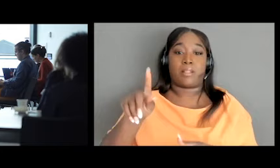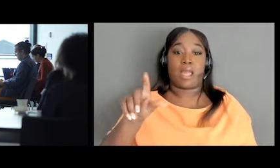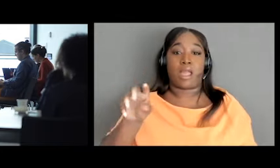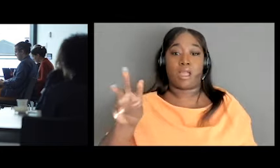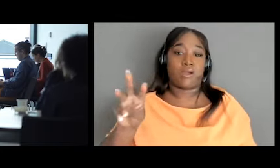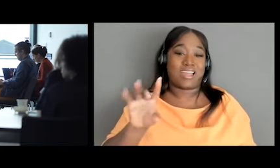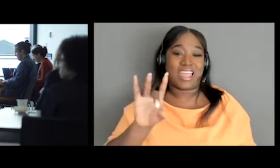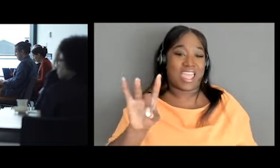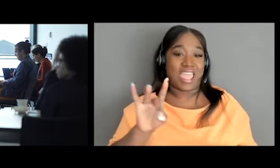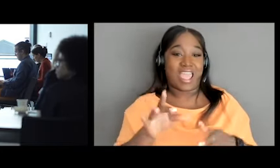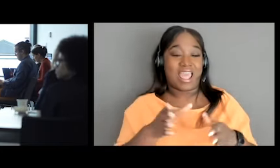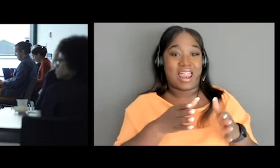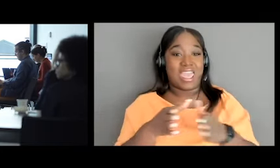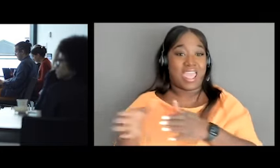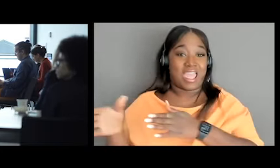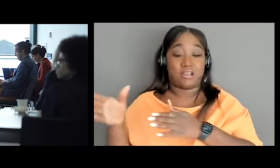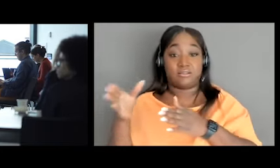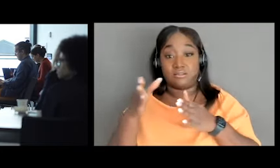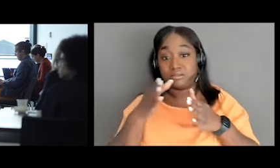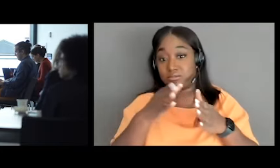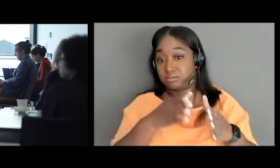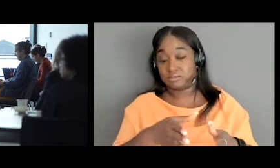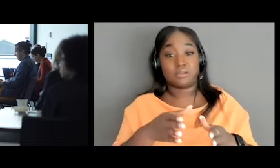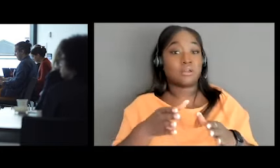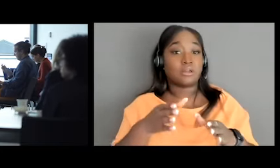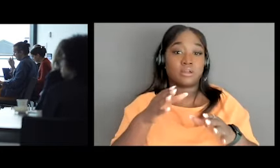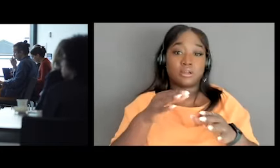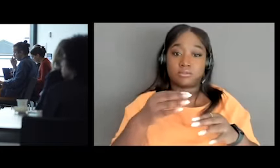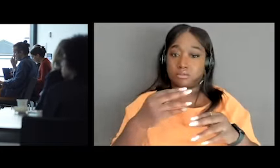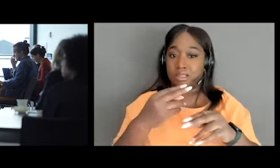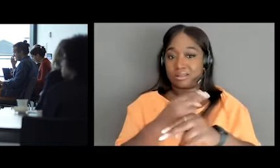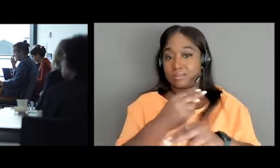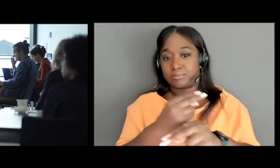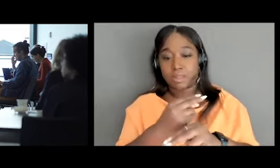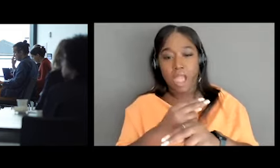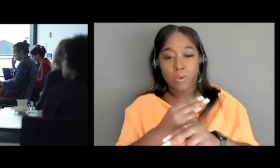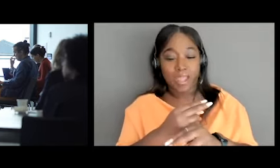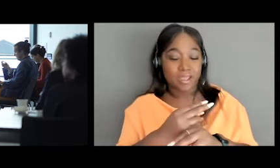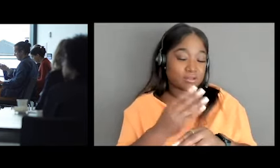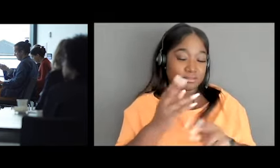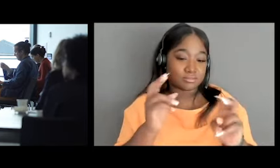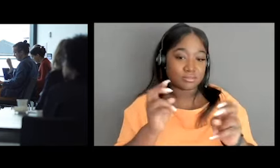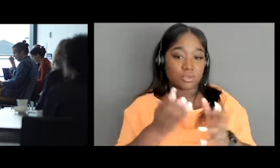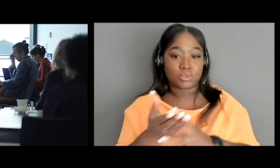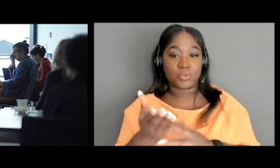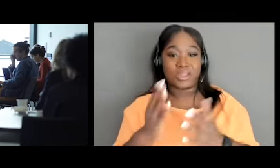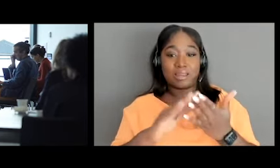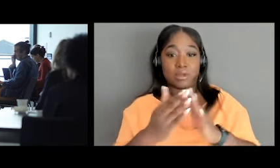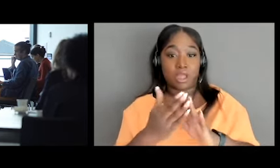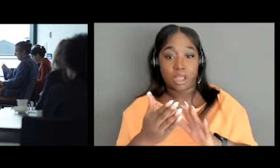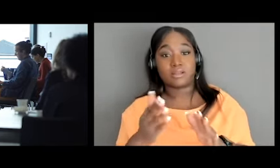neighborhood, like that space is allocated until you take, extreme action to reclaim that land,